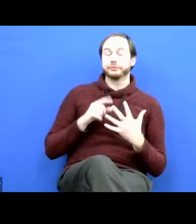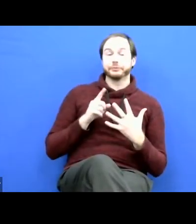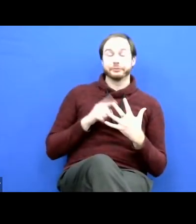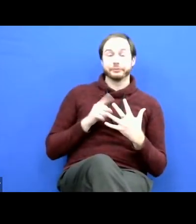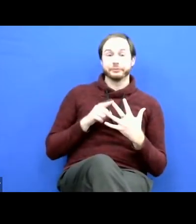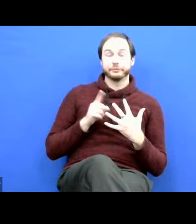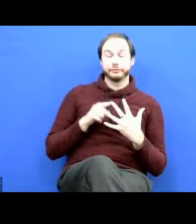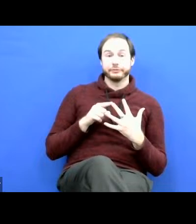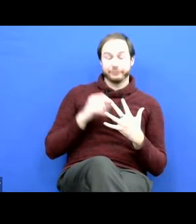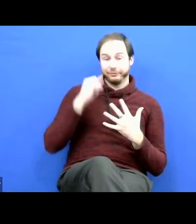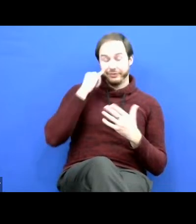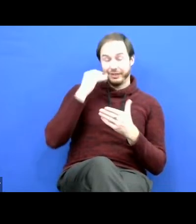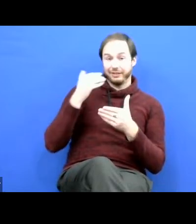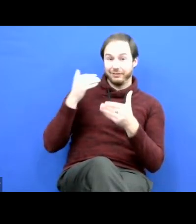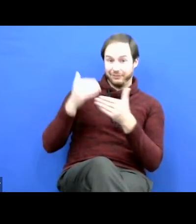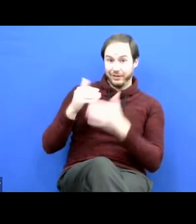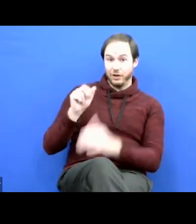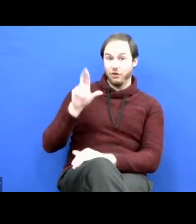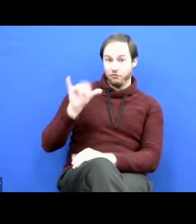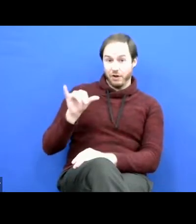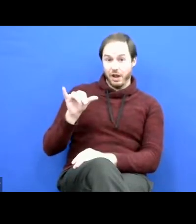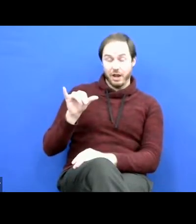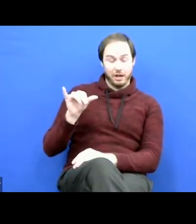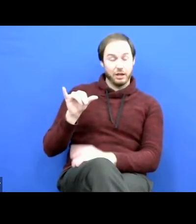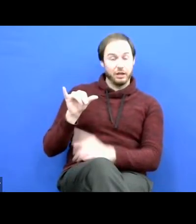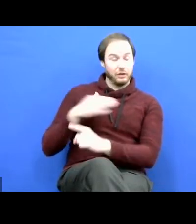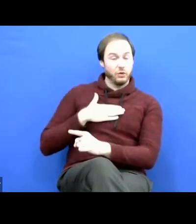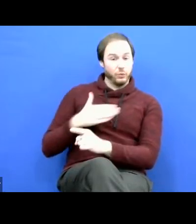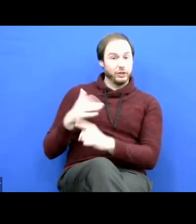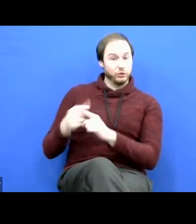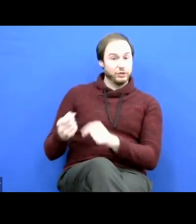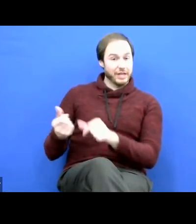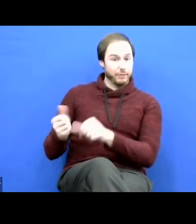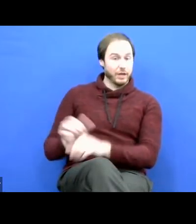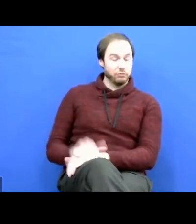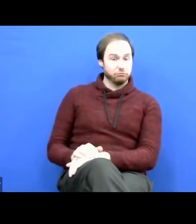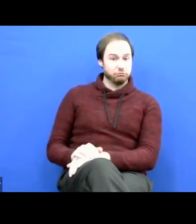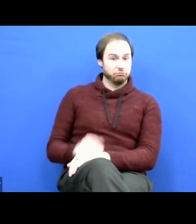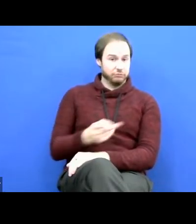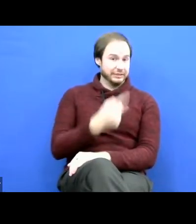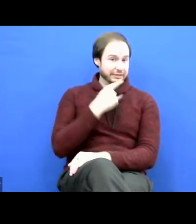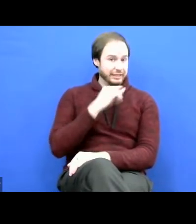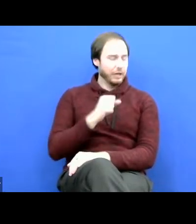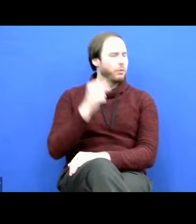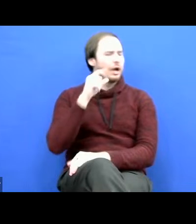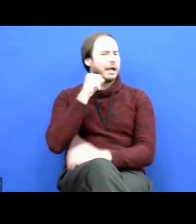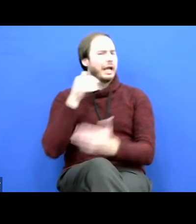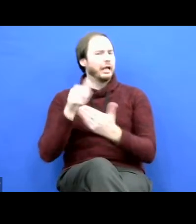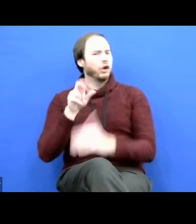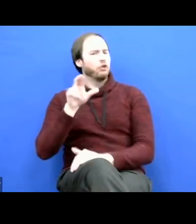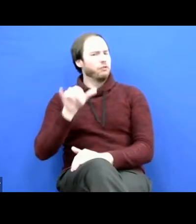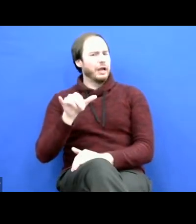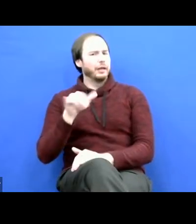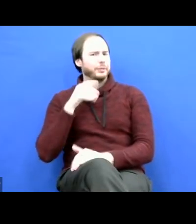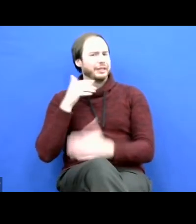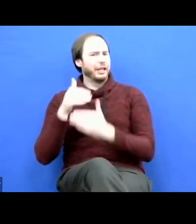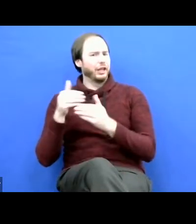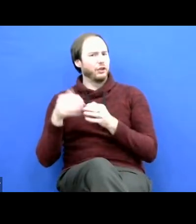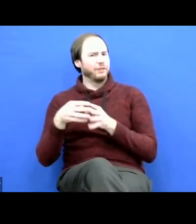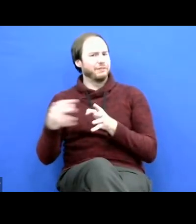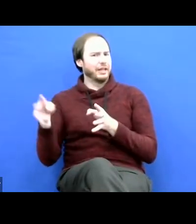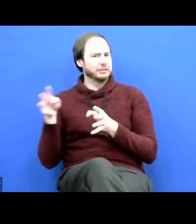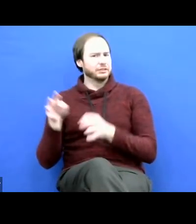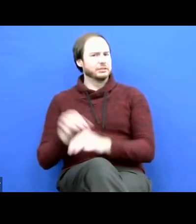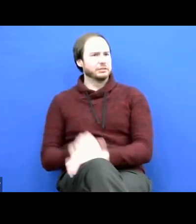they're near the array, they are willing to take those trees down. Right, it's not gonna be near the array, it's gonna be near